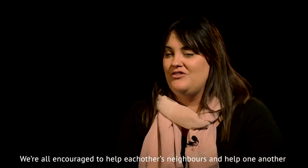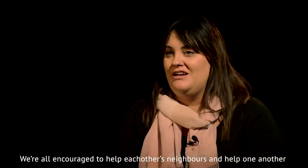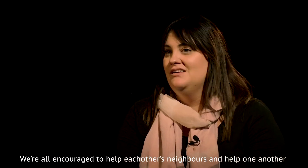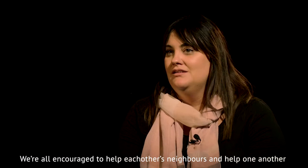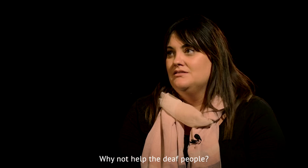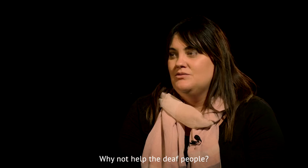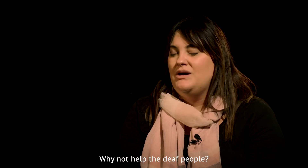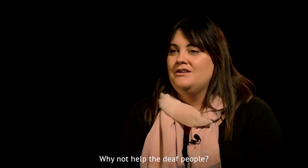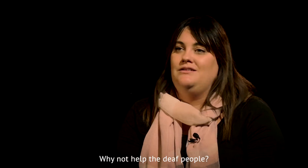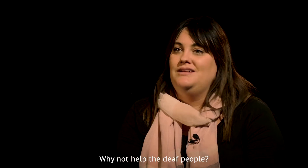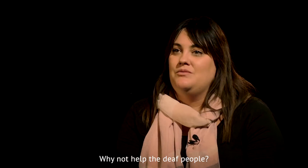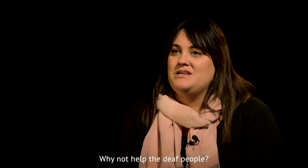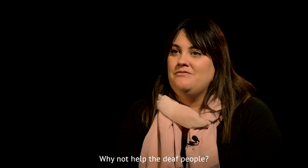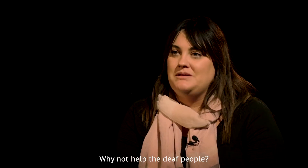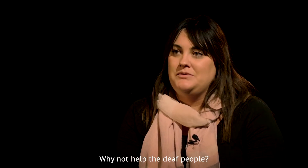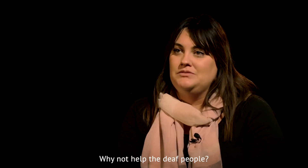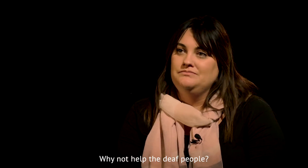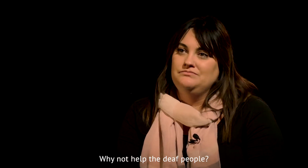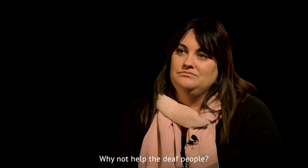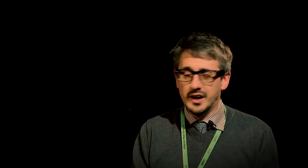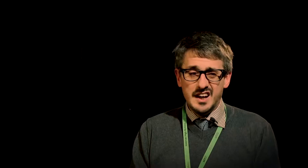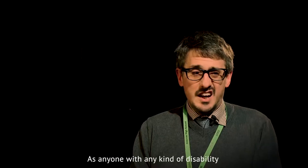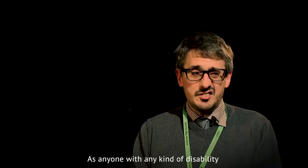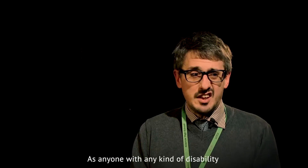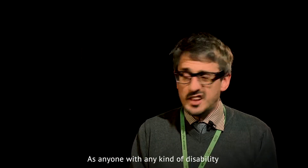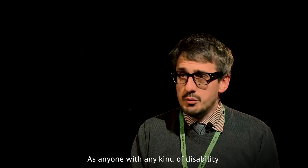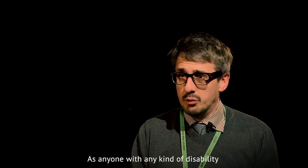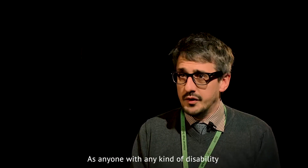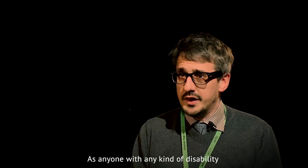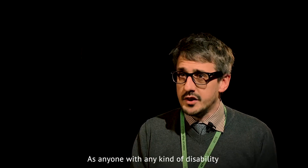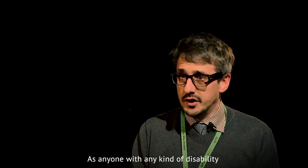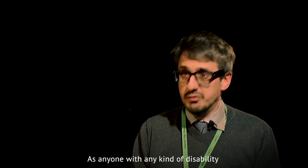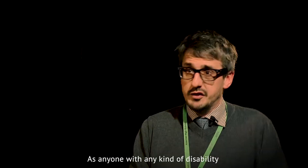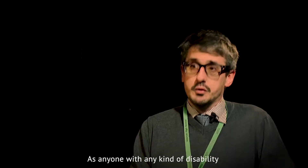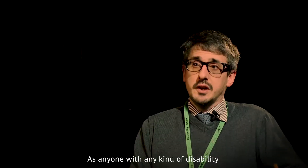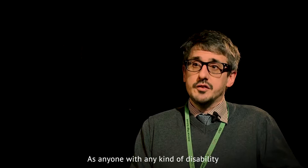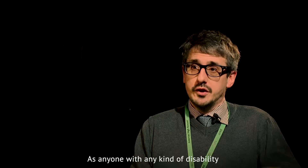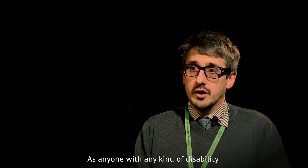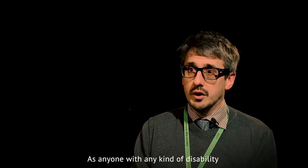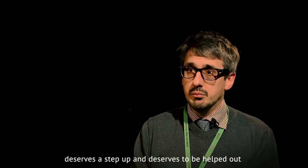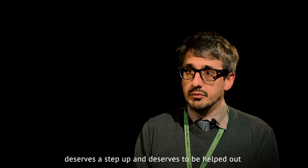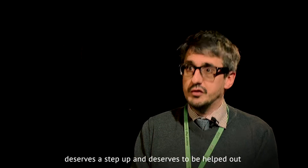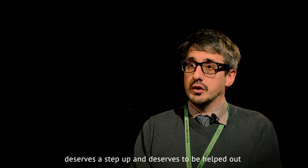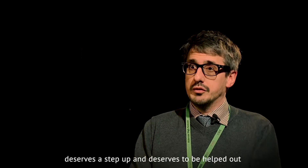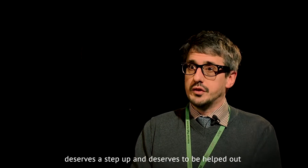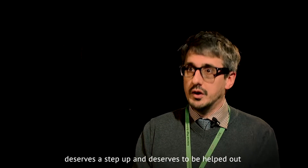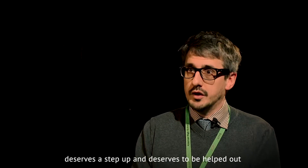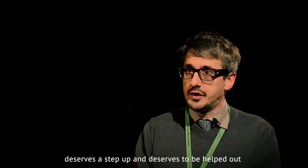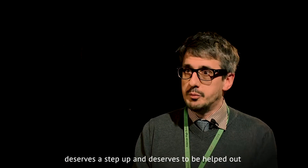another. Why not help the deaf people? As anyone with any kind of disability deserves a step up